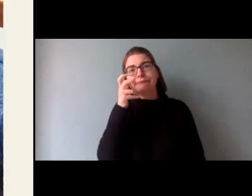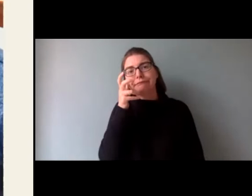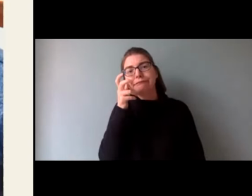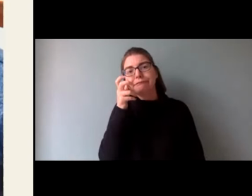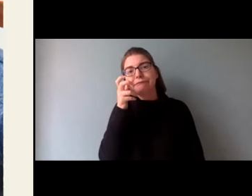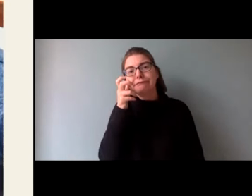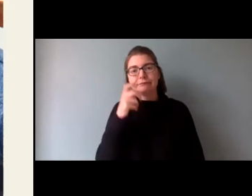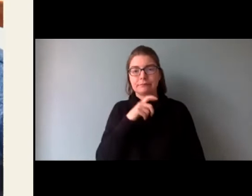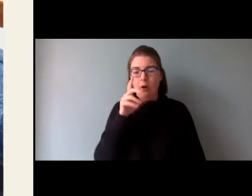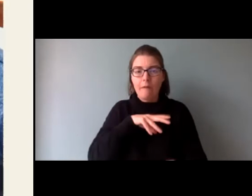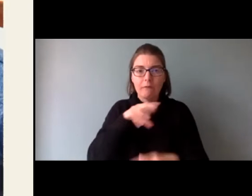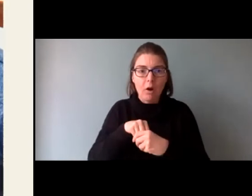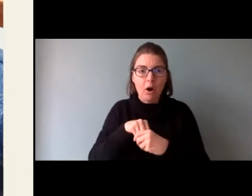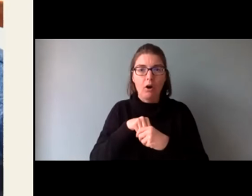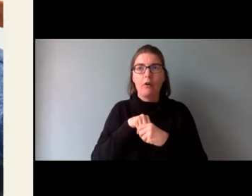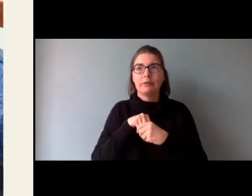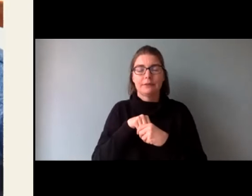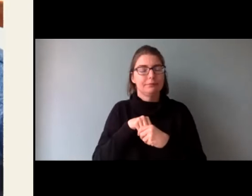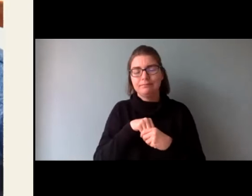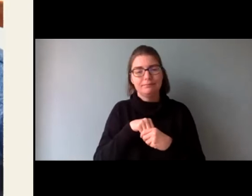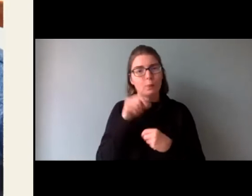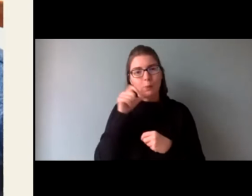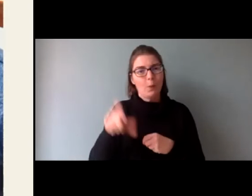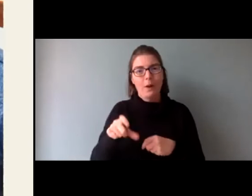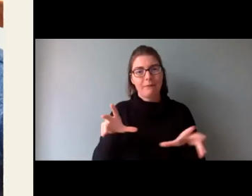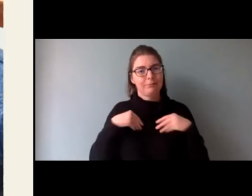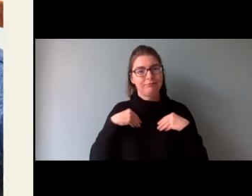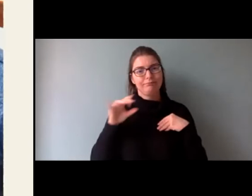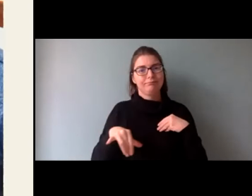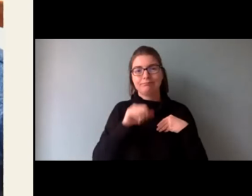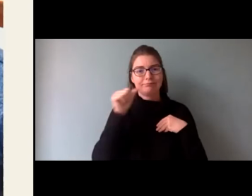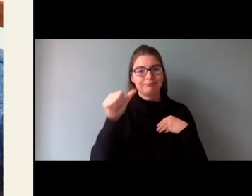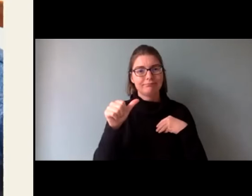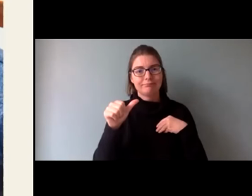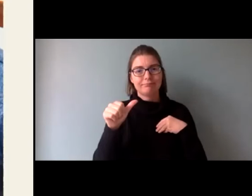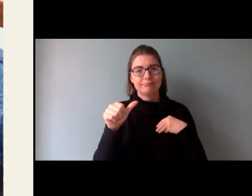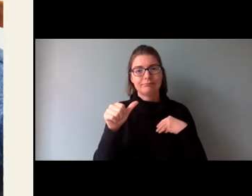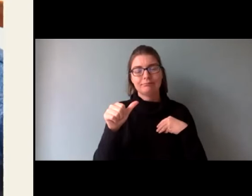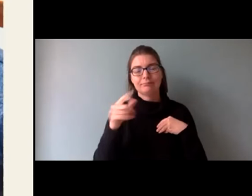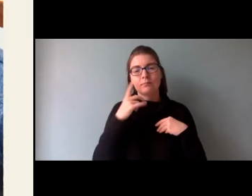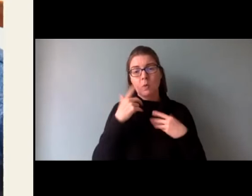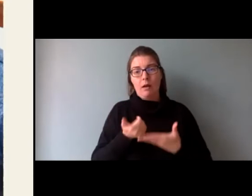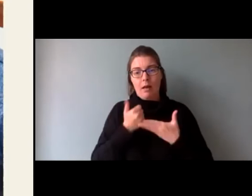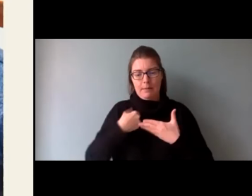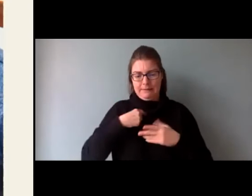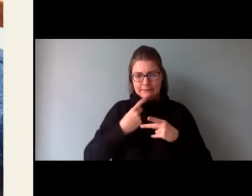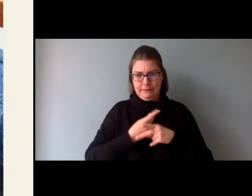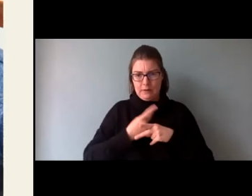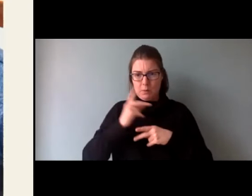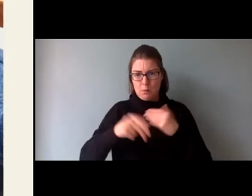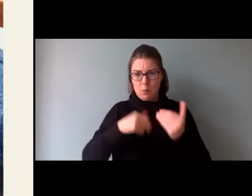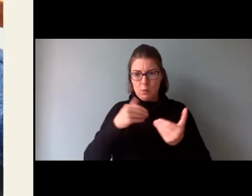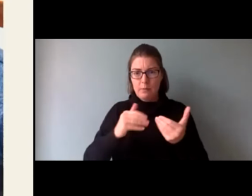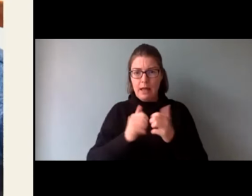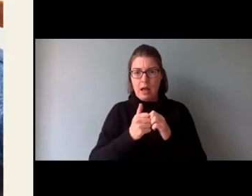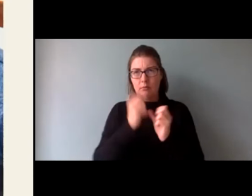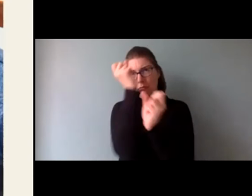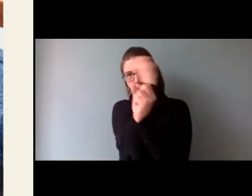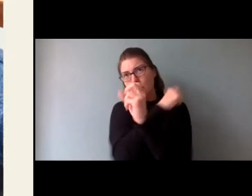a disengaging experience. And I think to help us go through this process of reimagining what could a